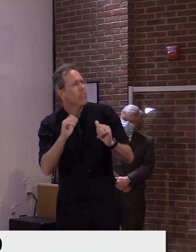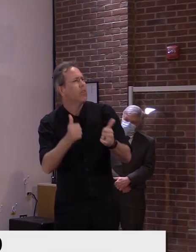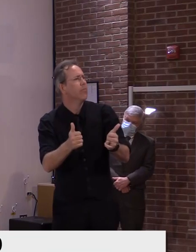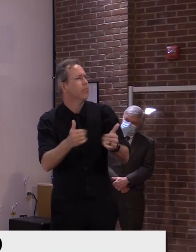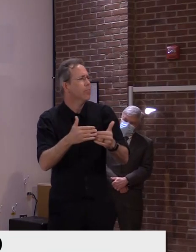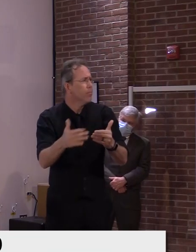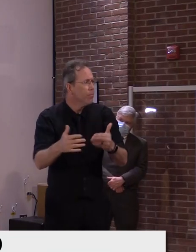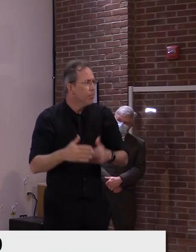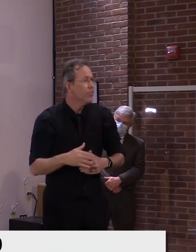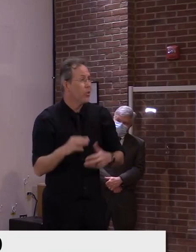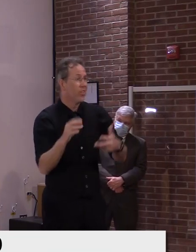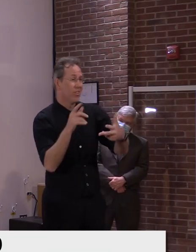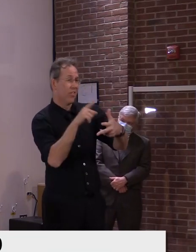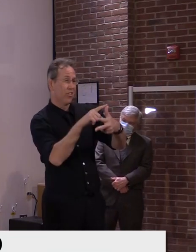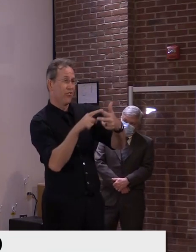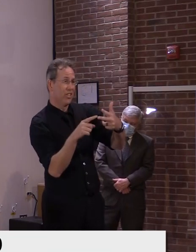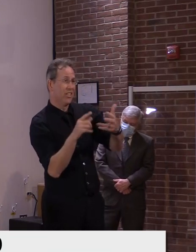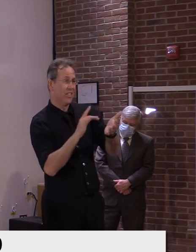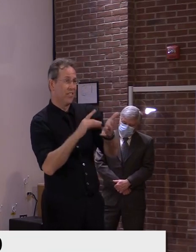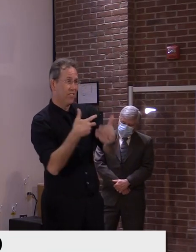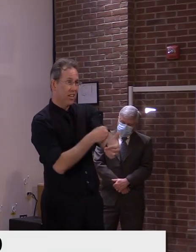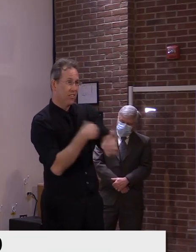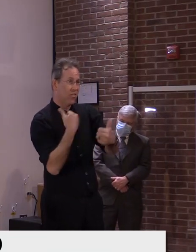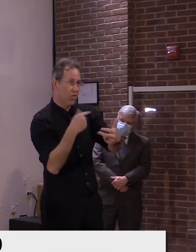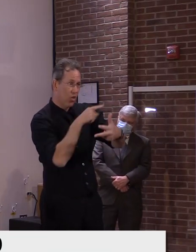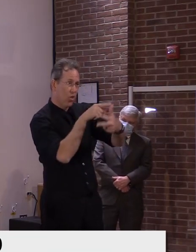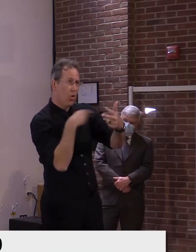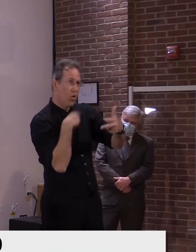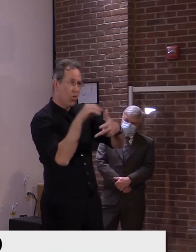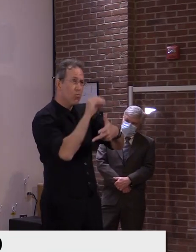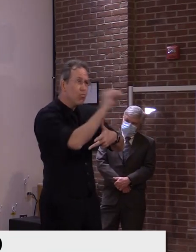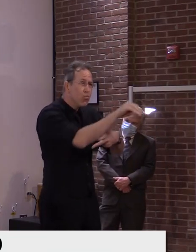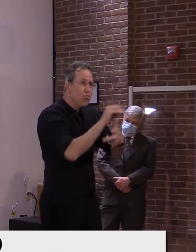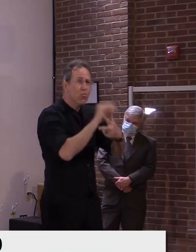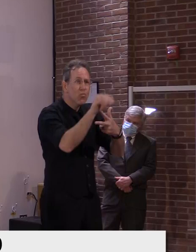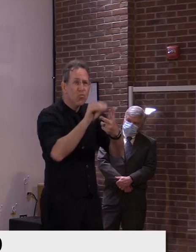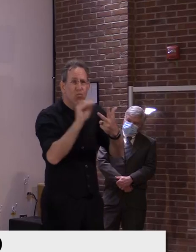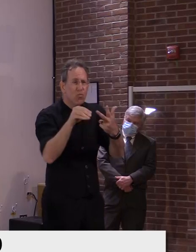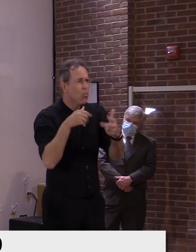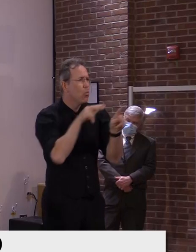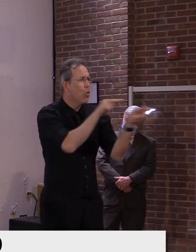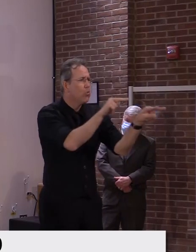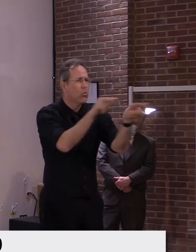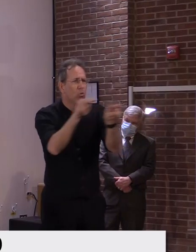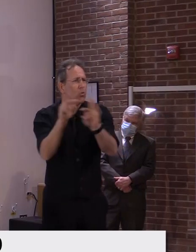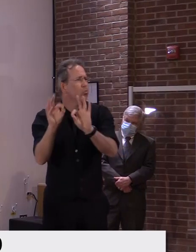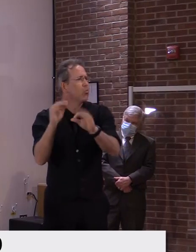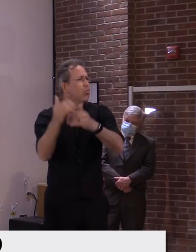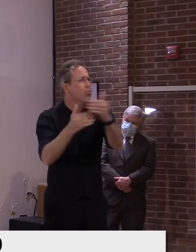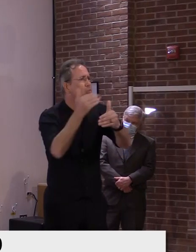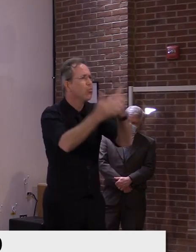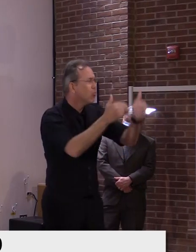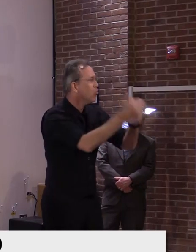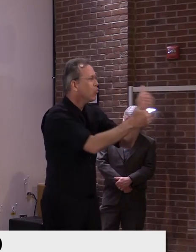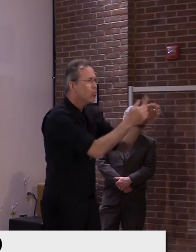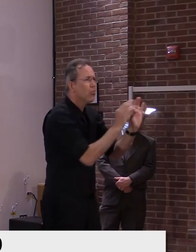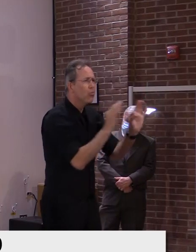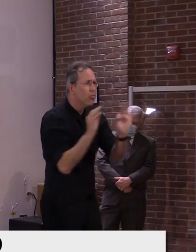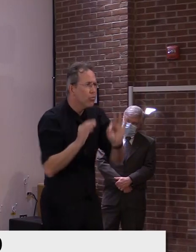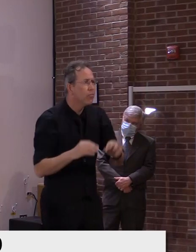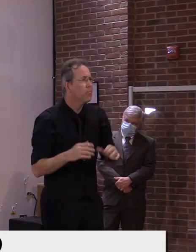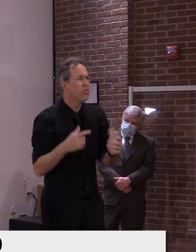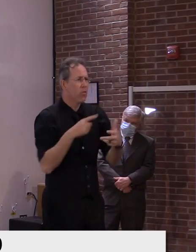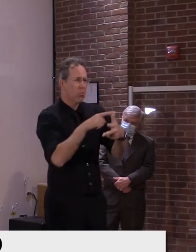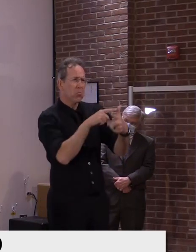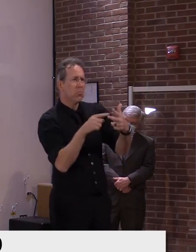really done. In comparison to the statistics about 1 in 500 or 600 people might